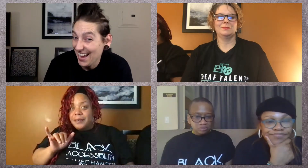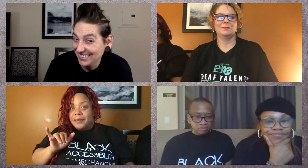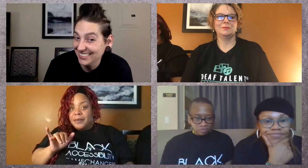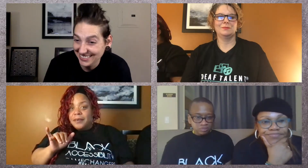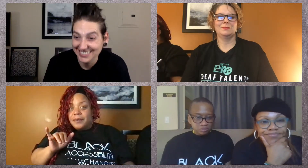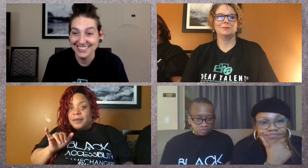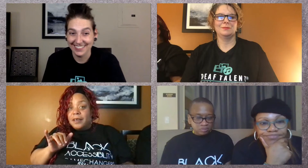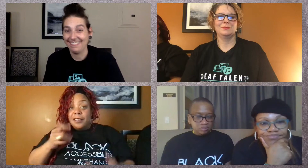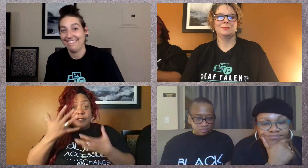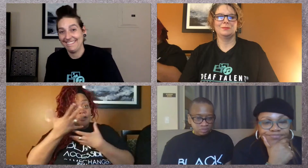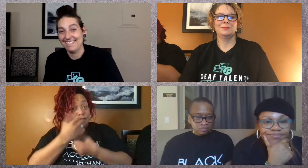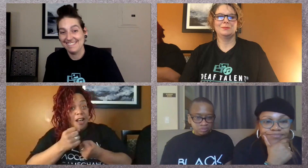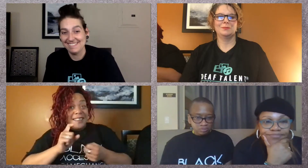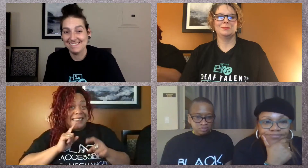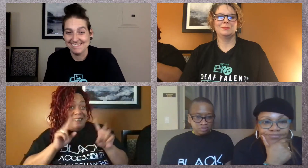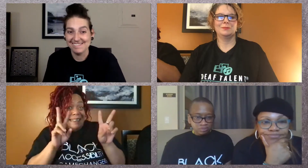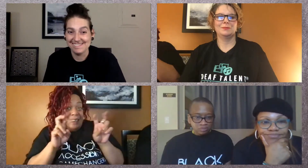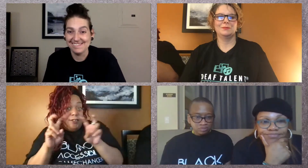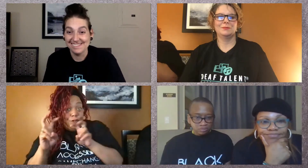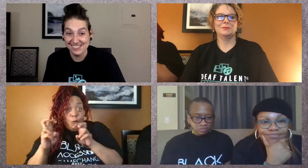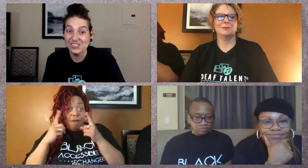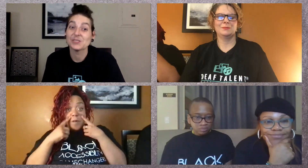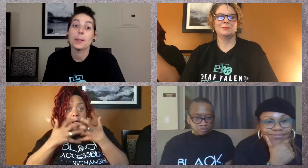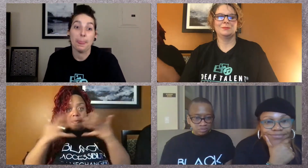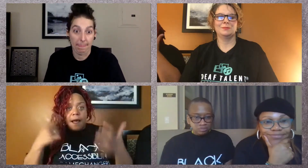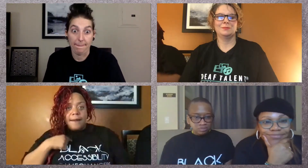I love it though.